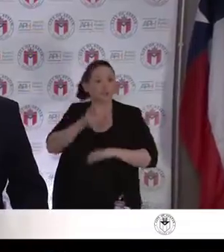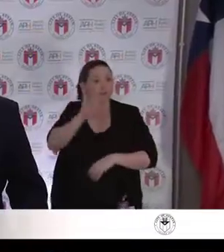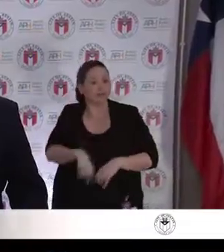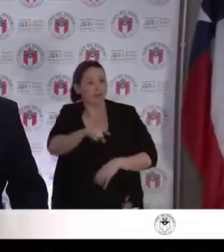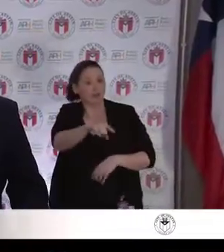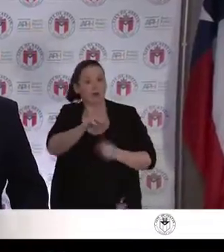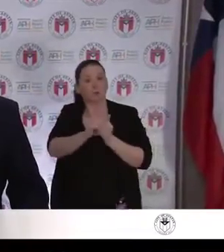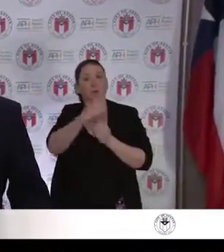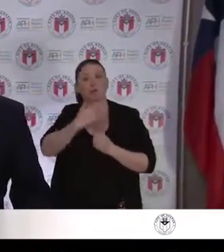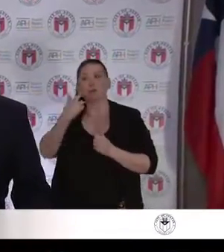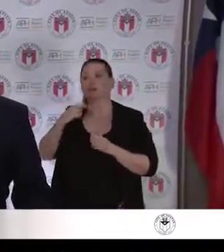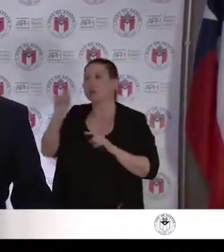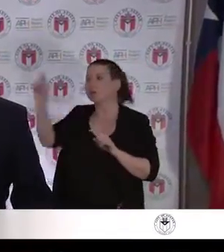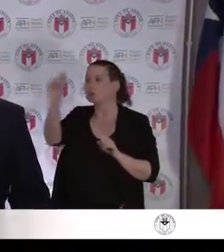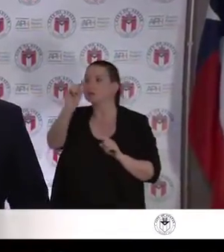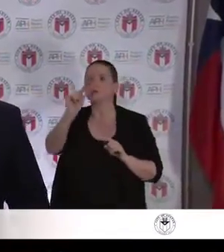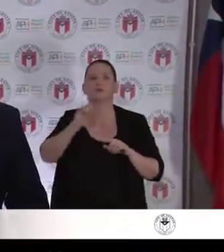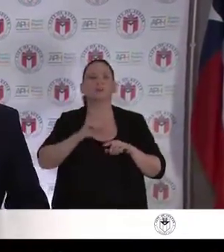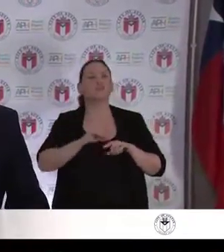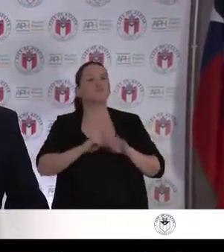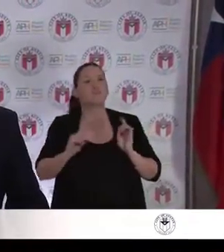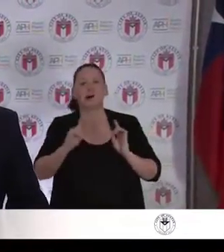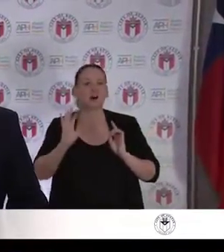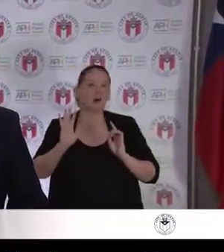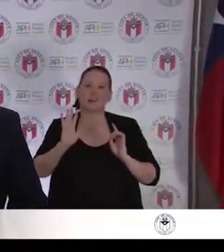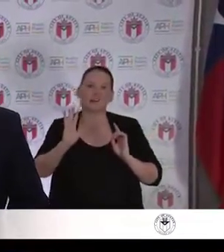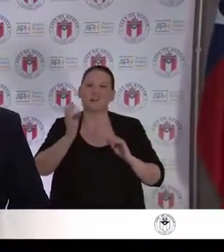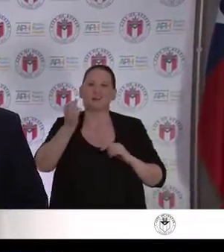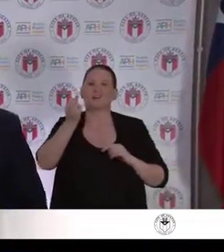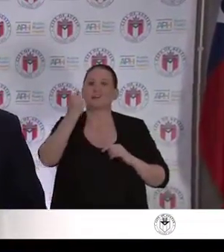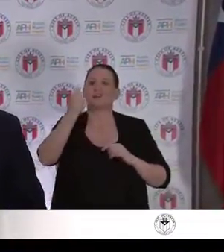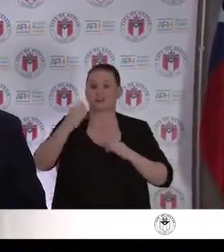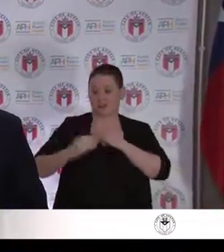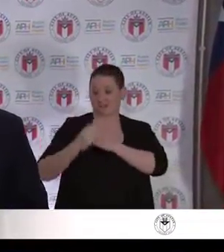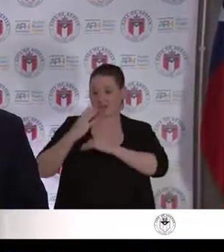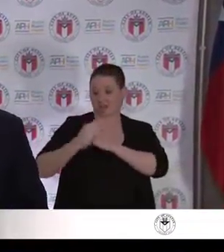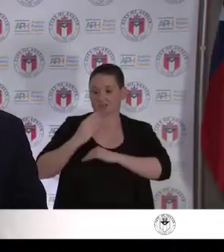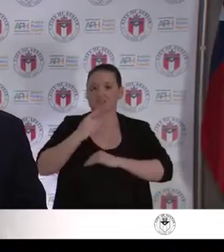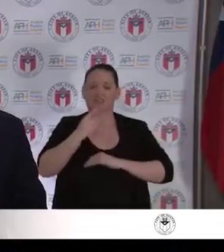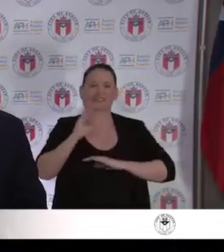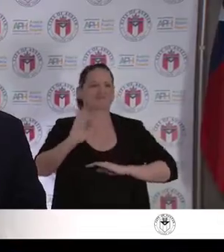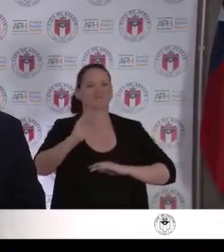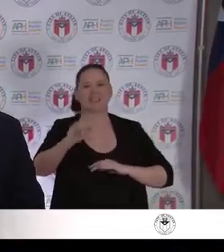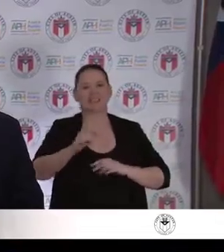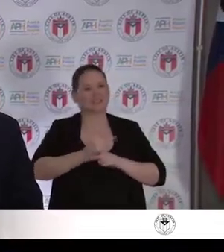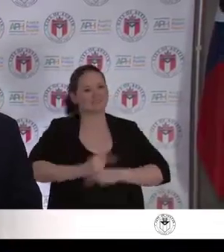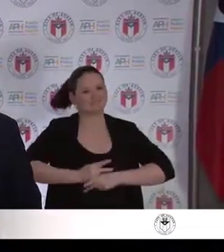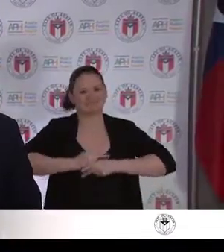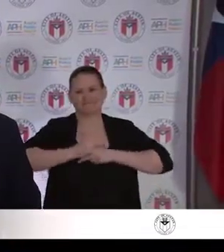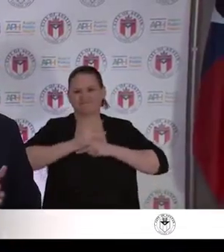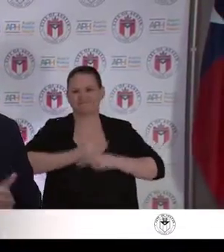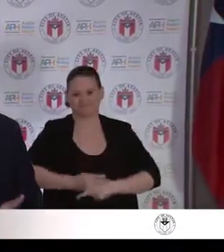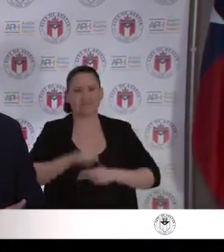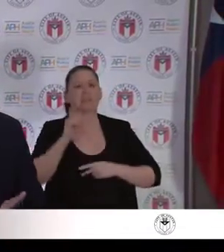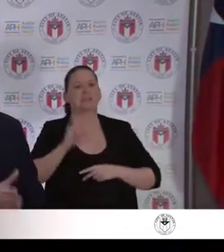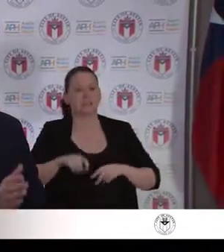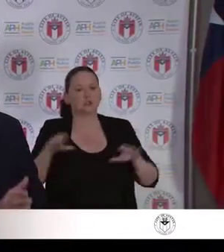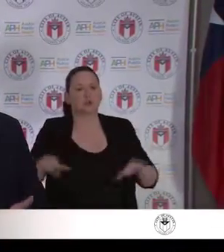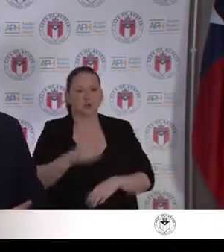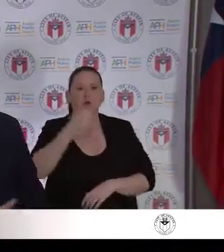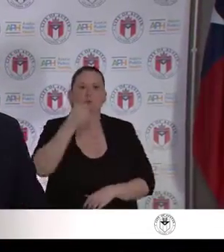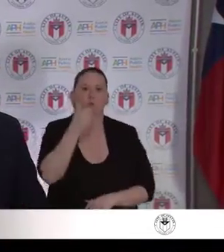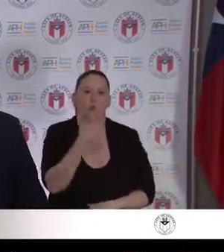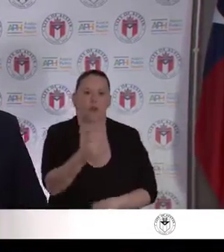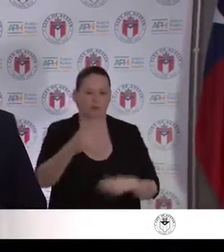with restaurants. But ultimately, the advice that we got was that we needed to err on the side of doing this well and